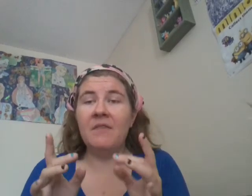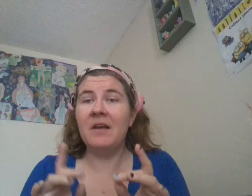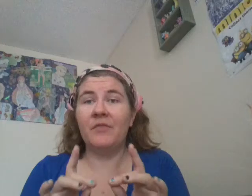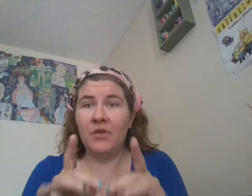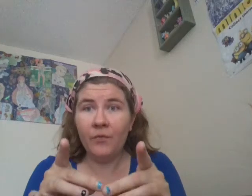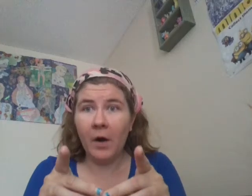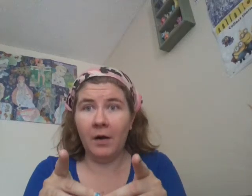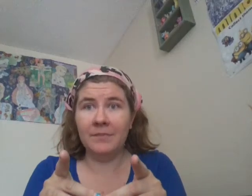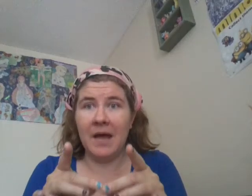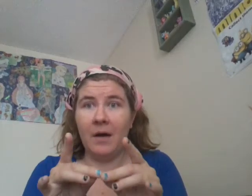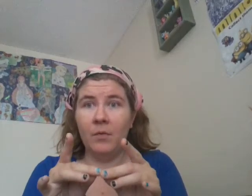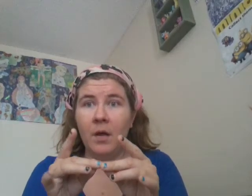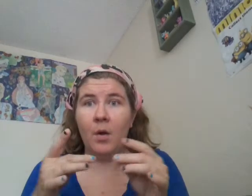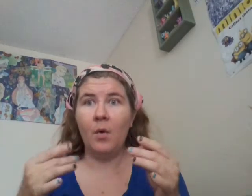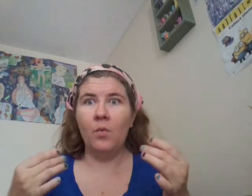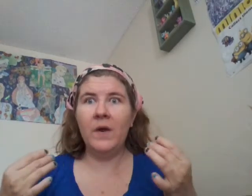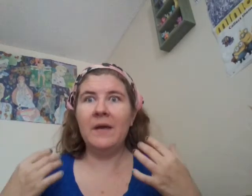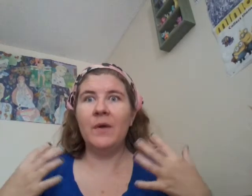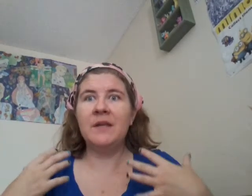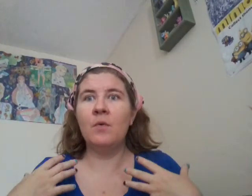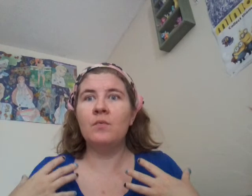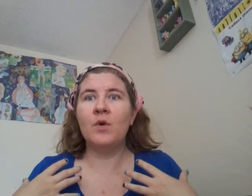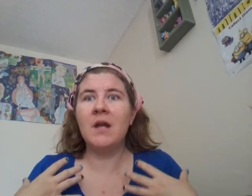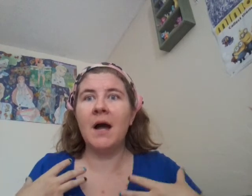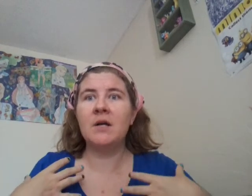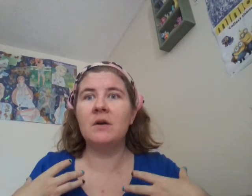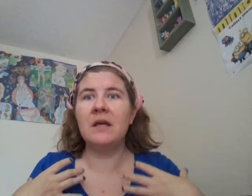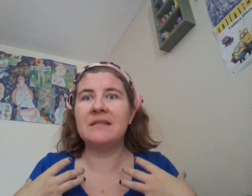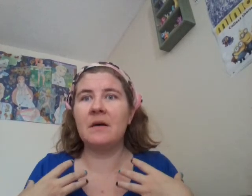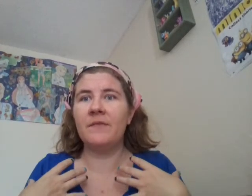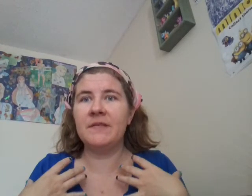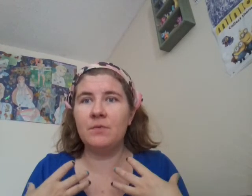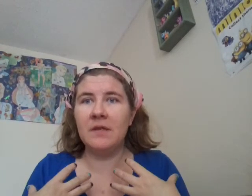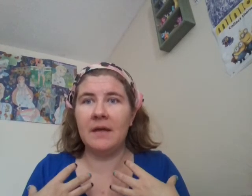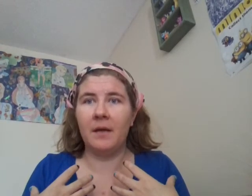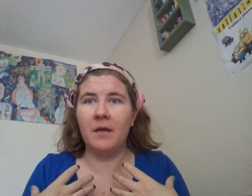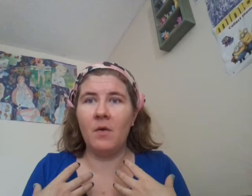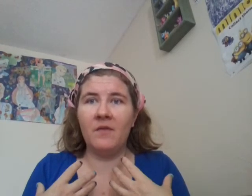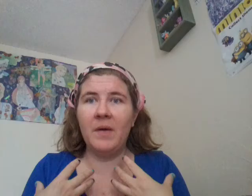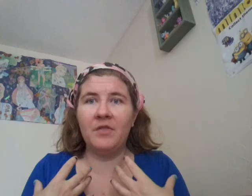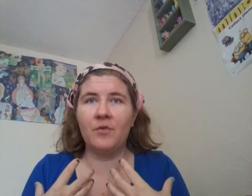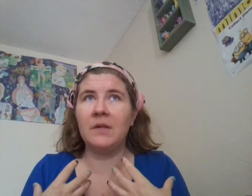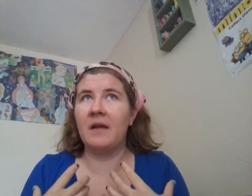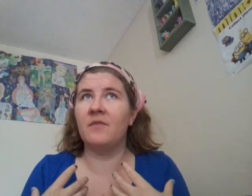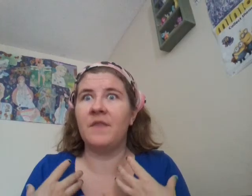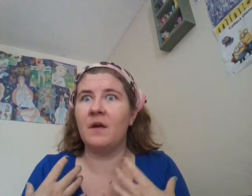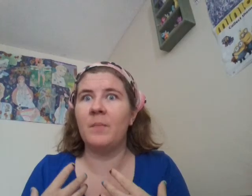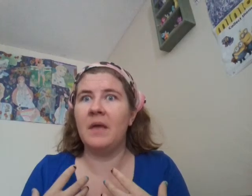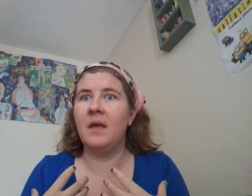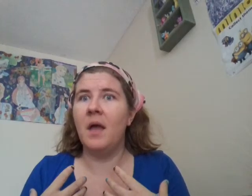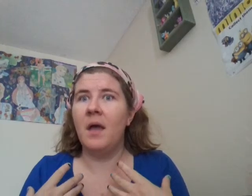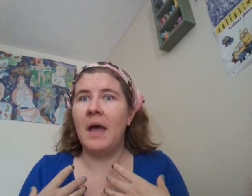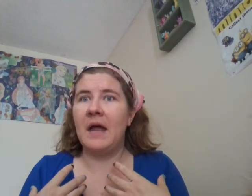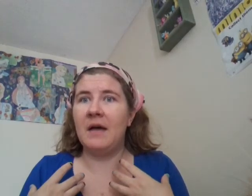even after you've calmed down, we, we don't, we're not good at self-soothing. You know, I've been through a lot of therapy. And,